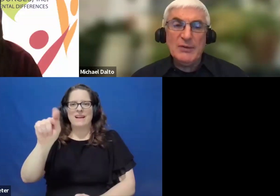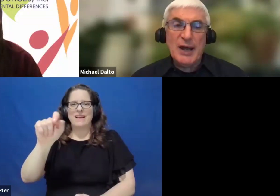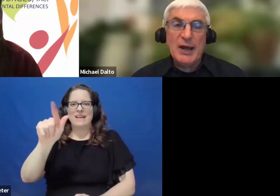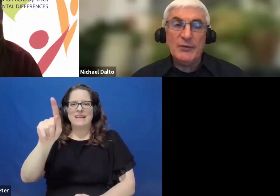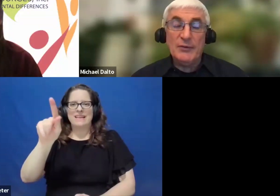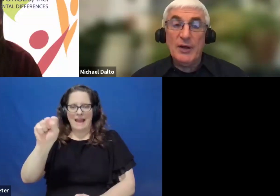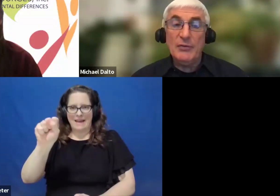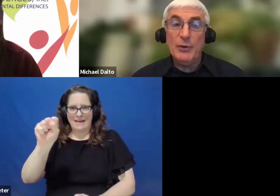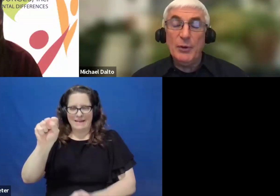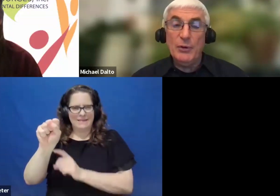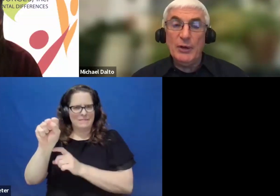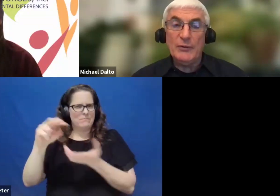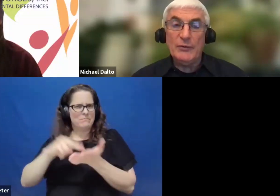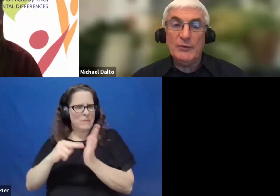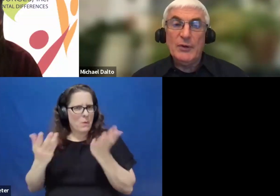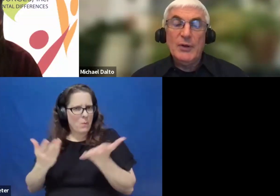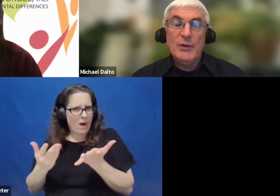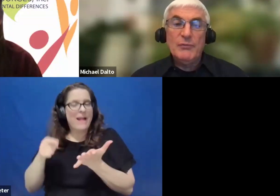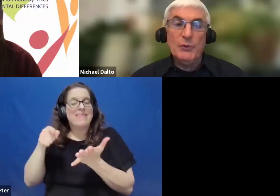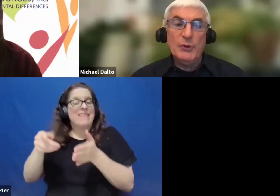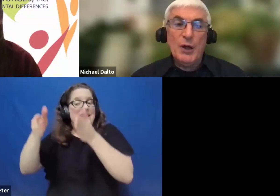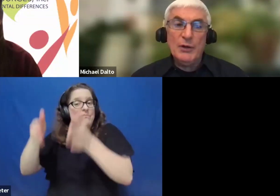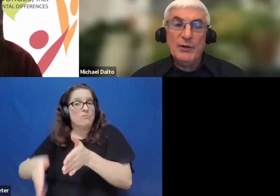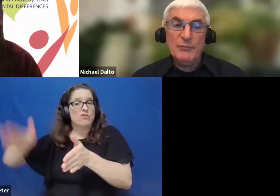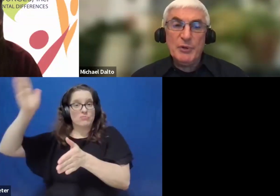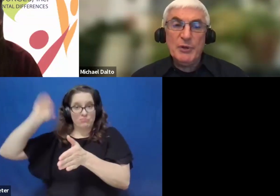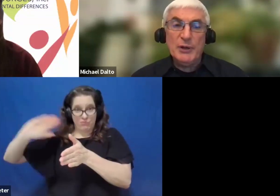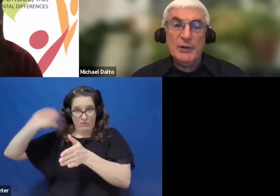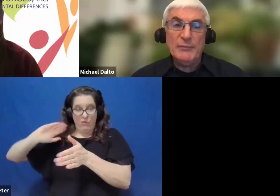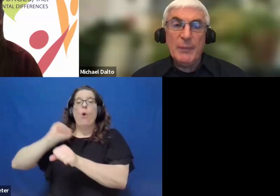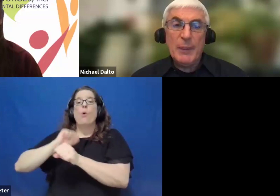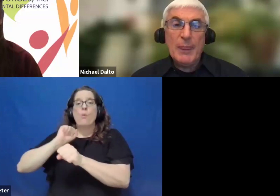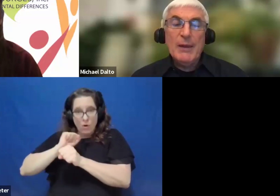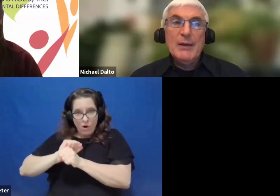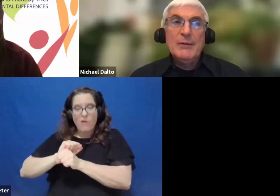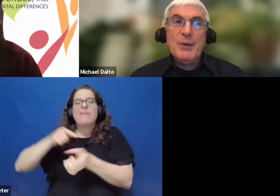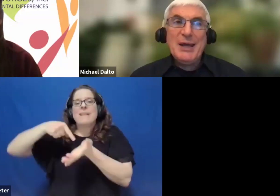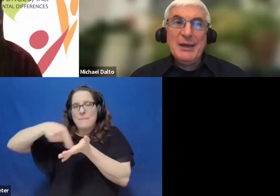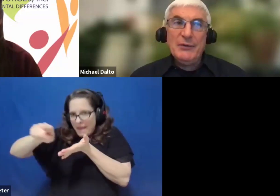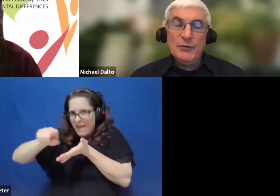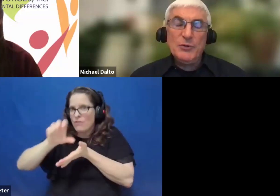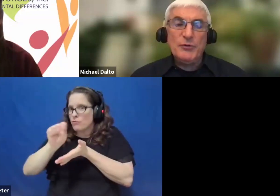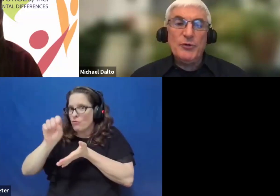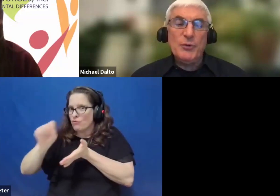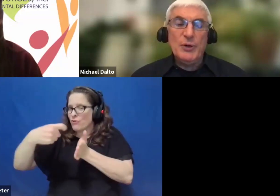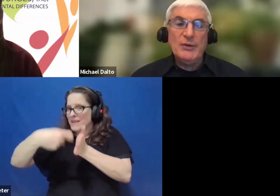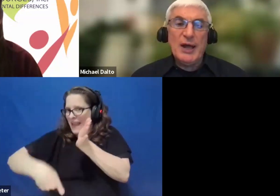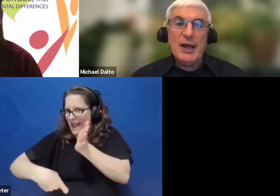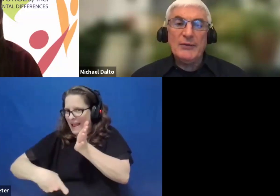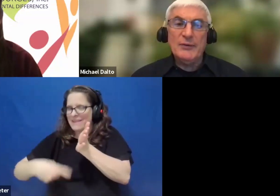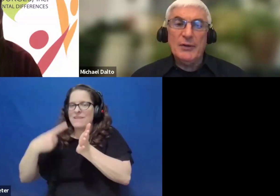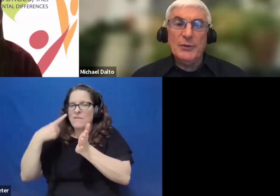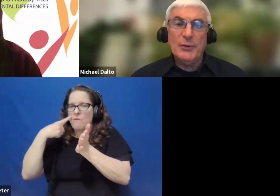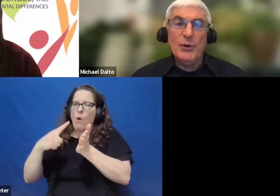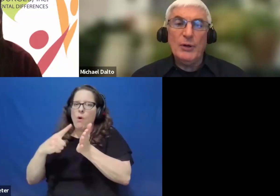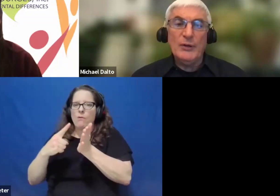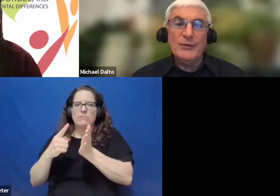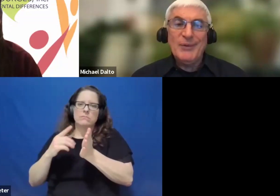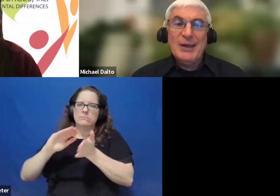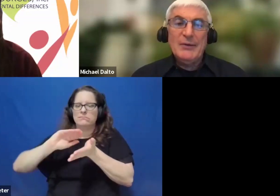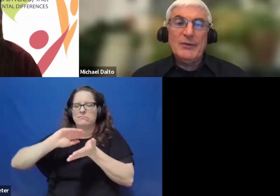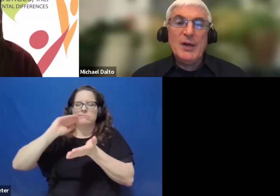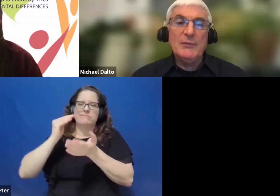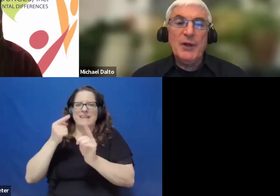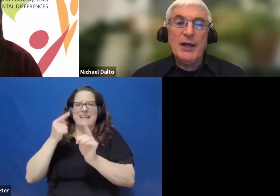Security taxes on their earnings for a long enough period, Paying Social Security taxes on your